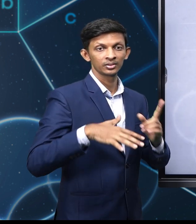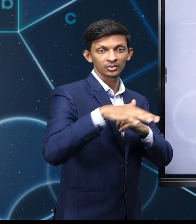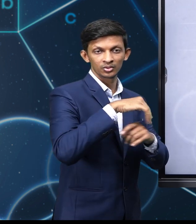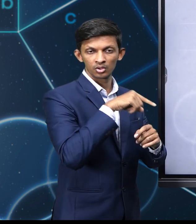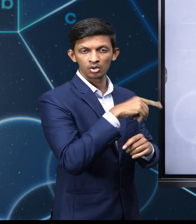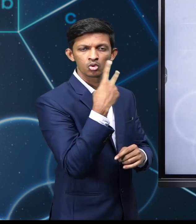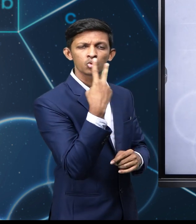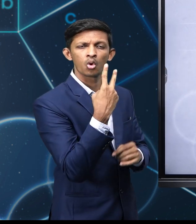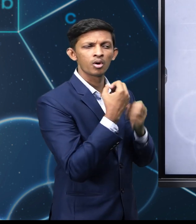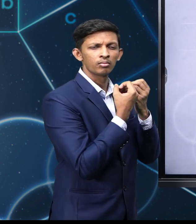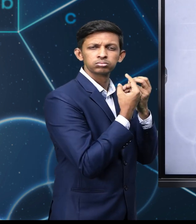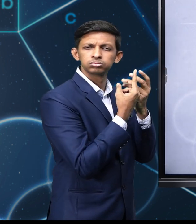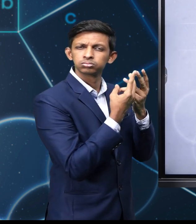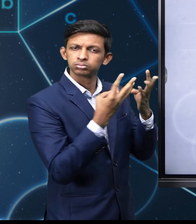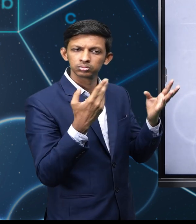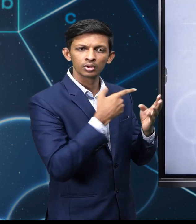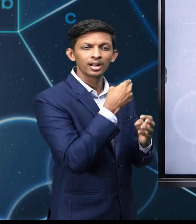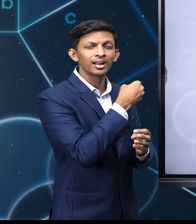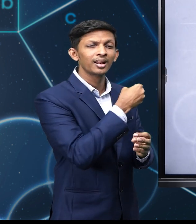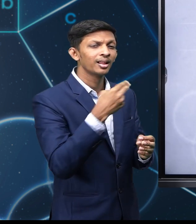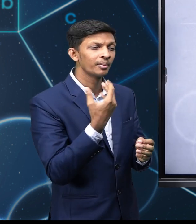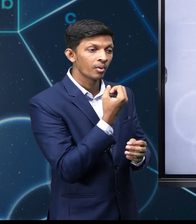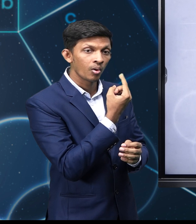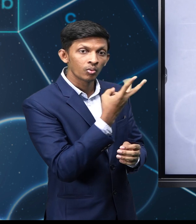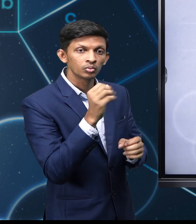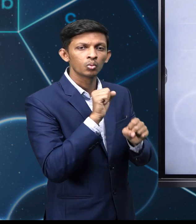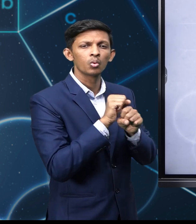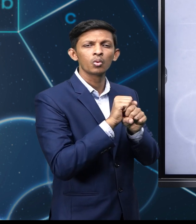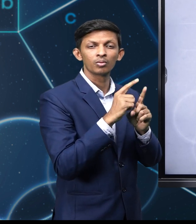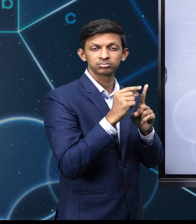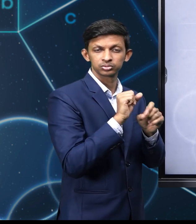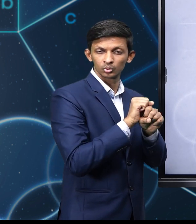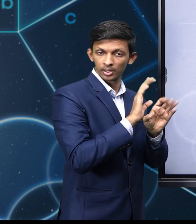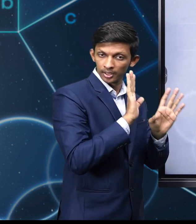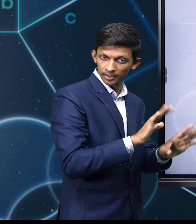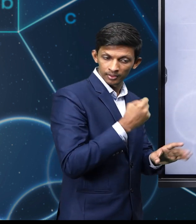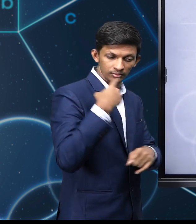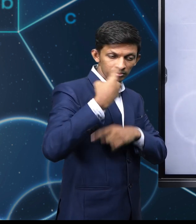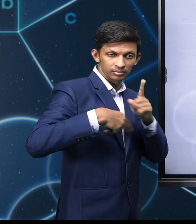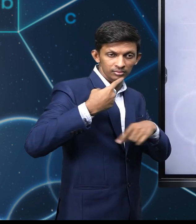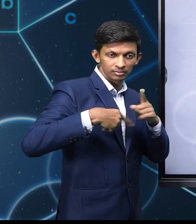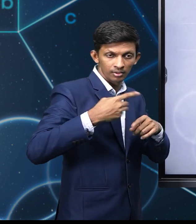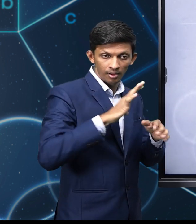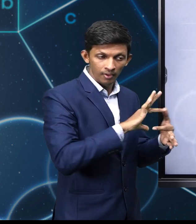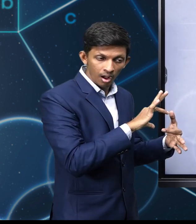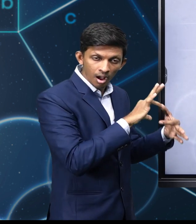this situation, the two quantities, namely the number of workers and the number of days, are related to each other.